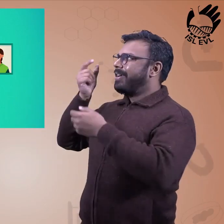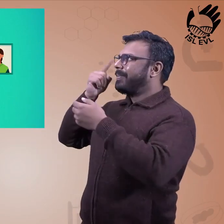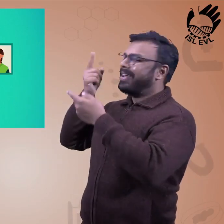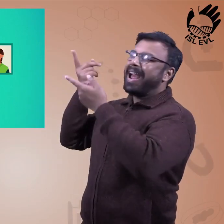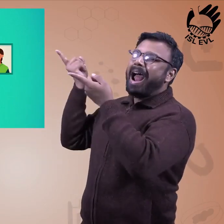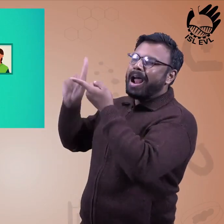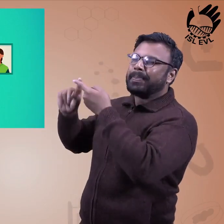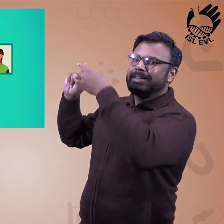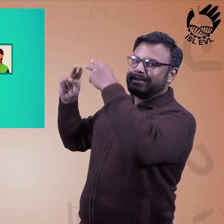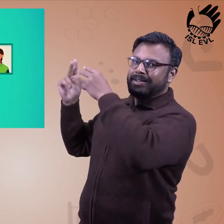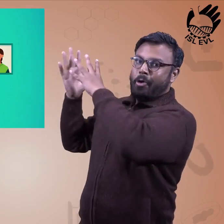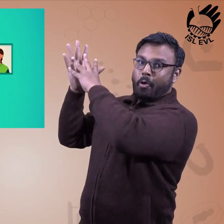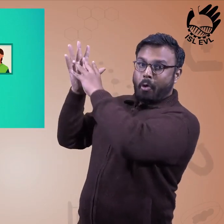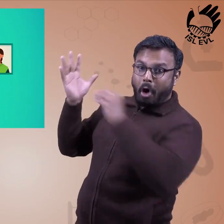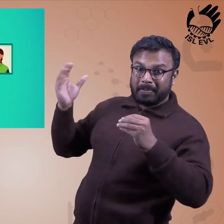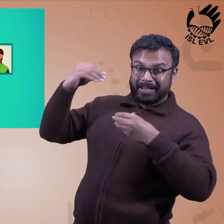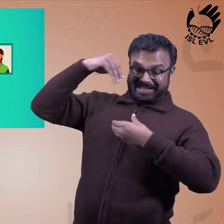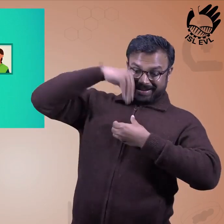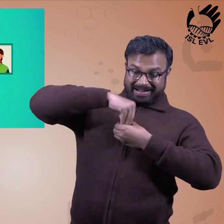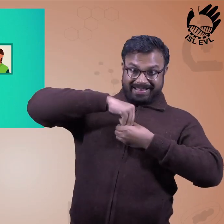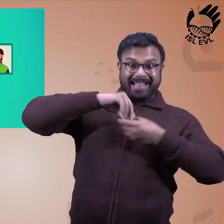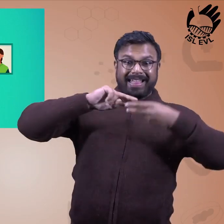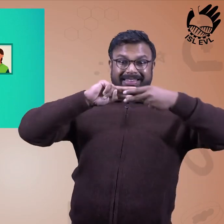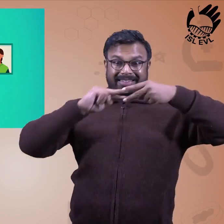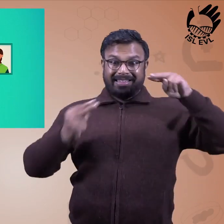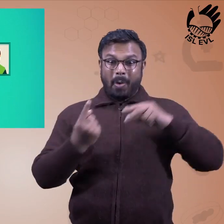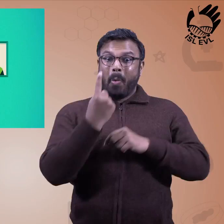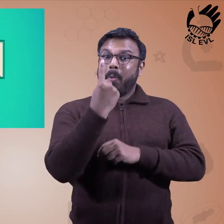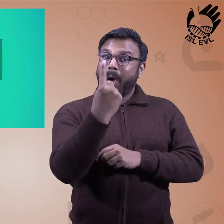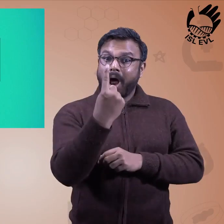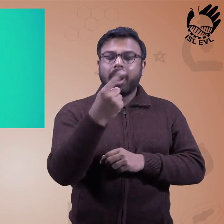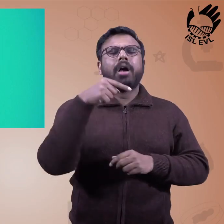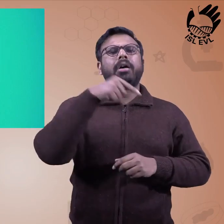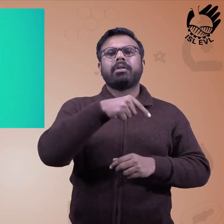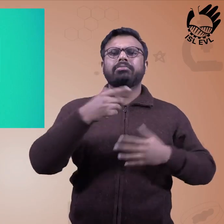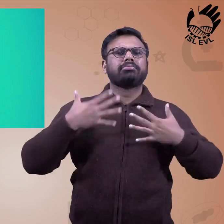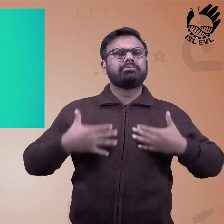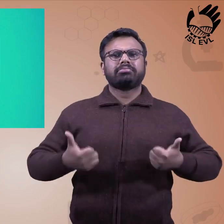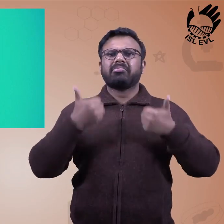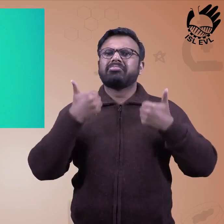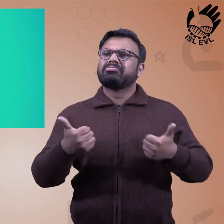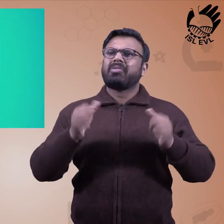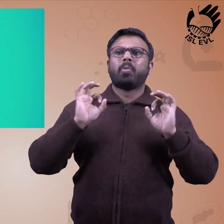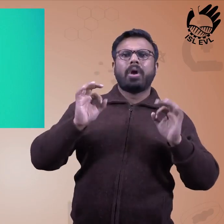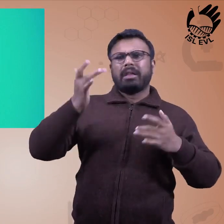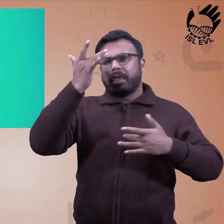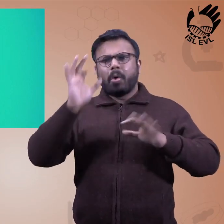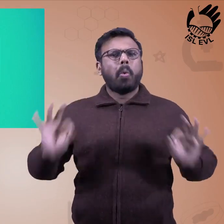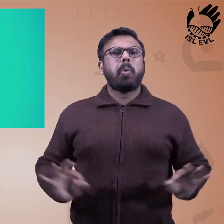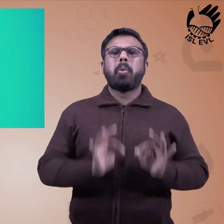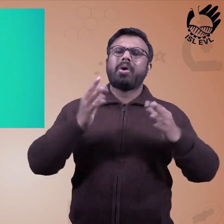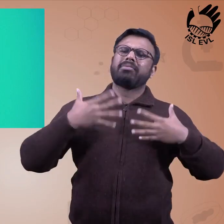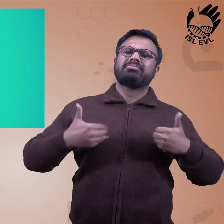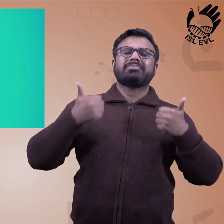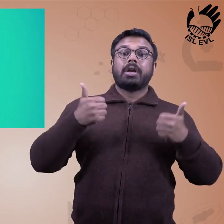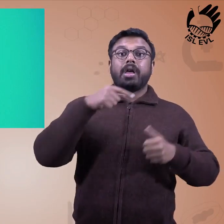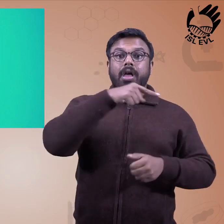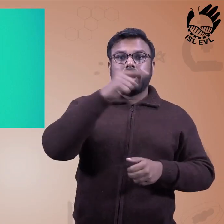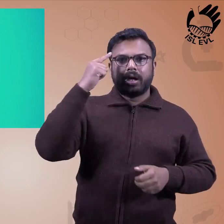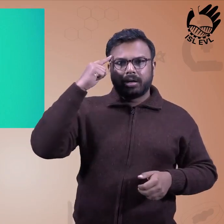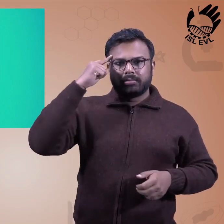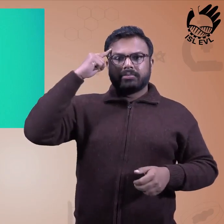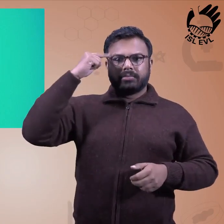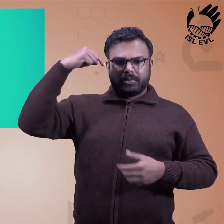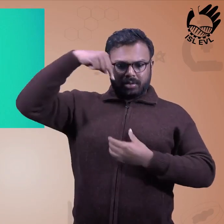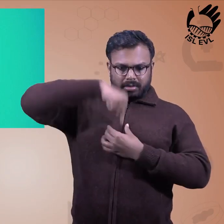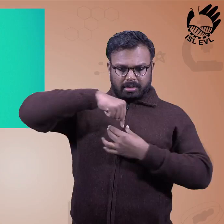People with just one copy of such a recessive mutation feel healthy and are